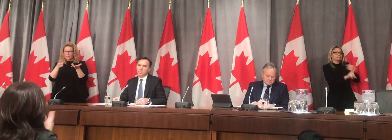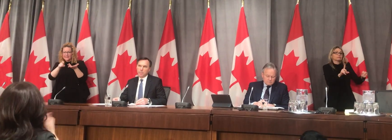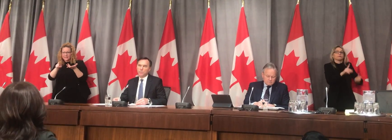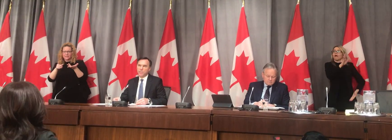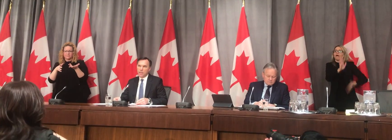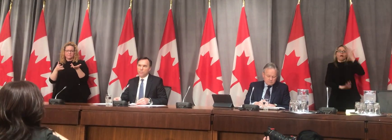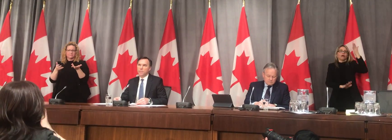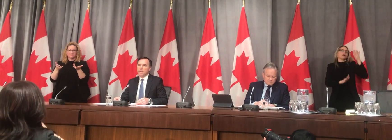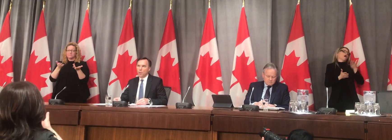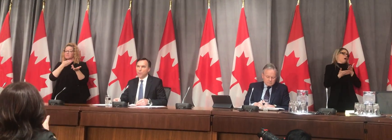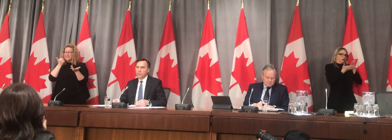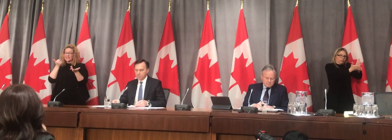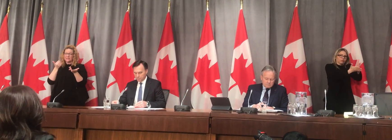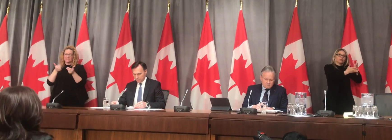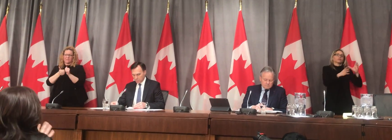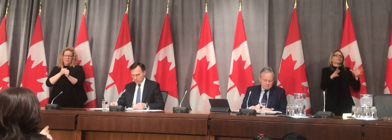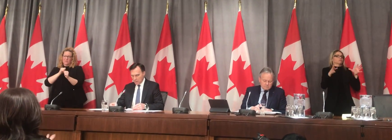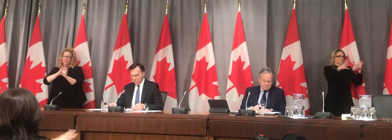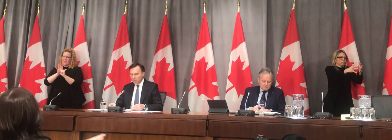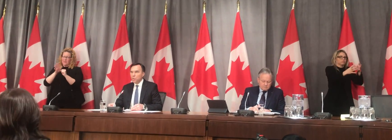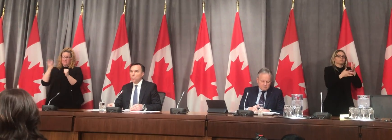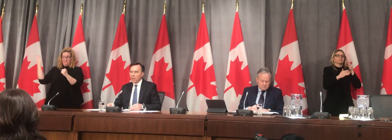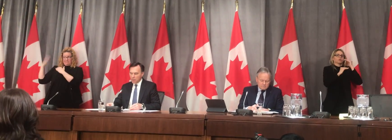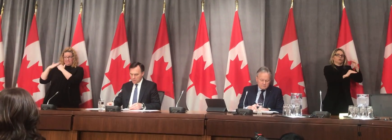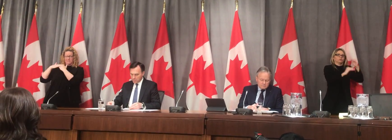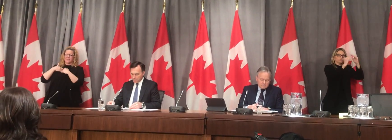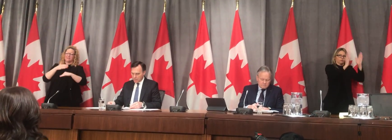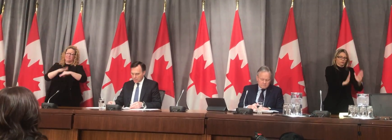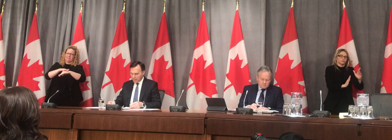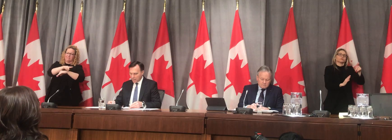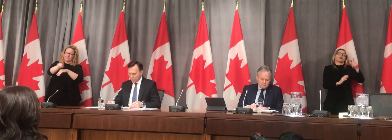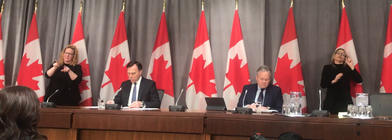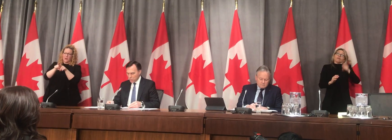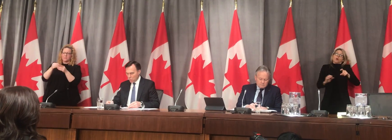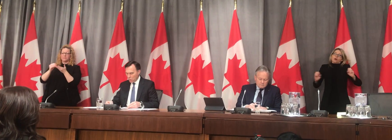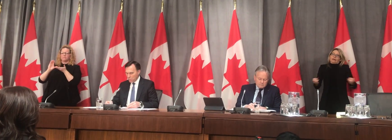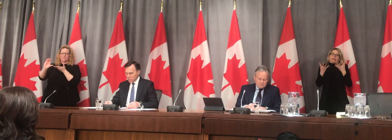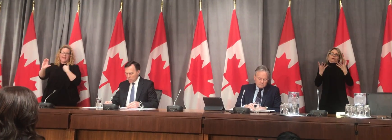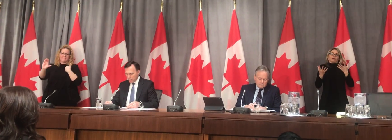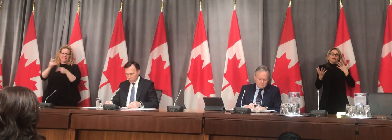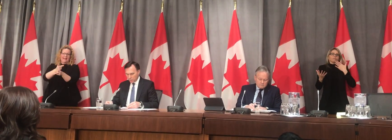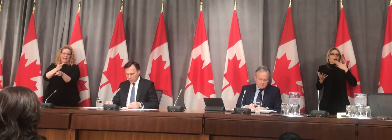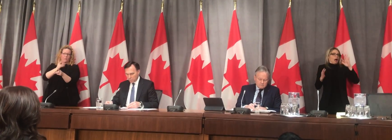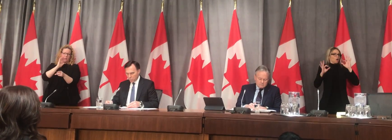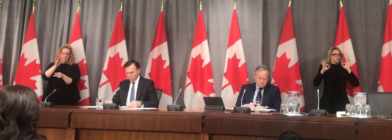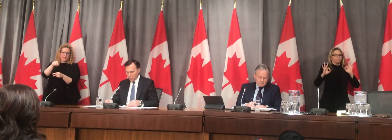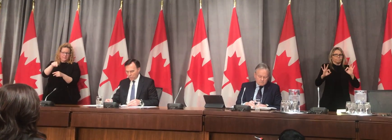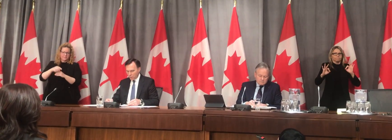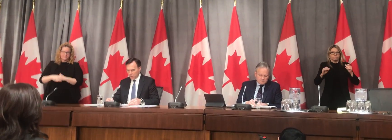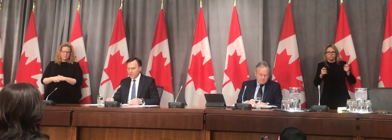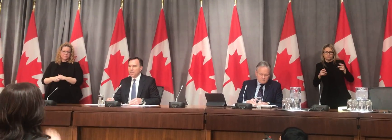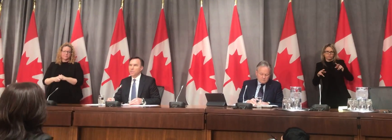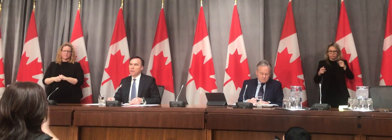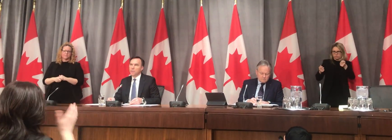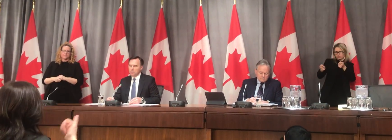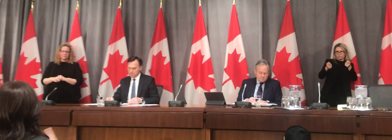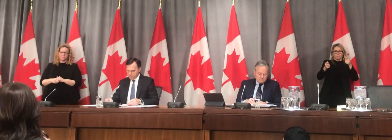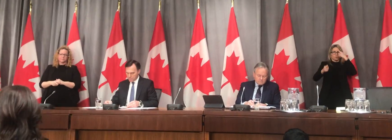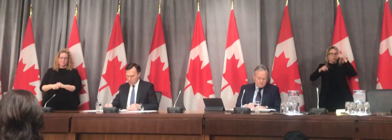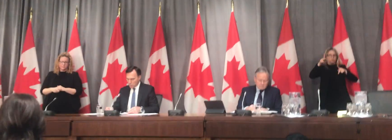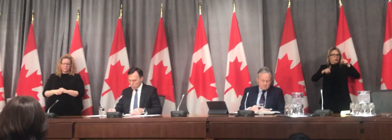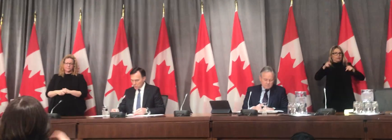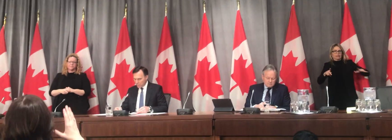for keeping people safe and healthy. Partout au pays, les refuges auront besoin d'outils pour prévenir les